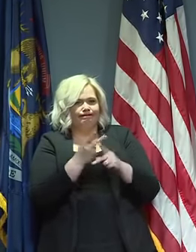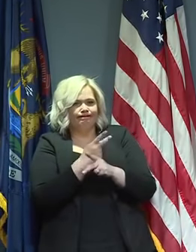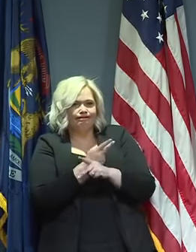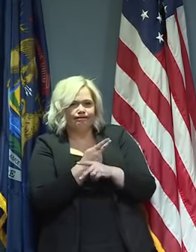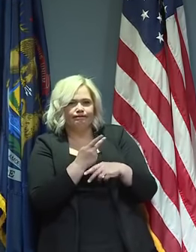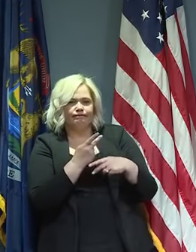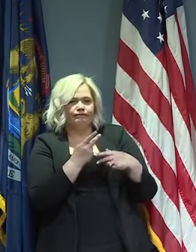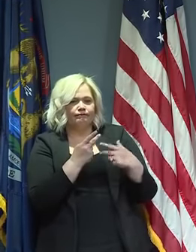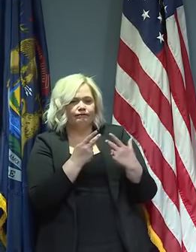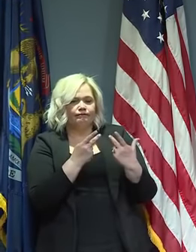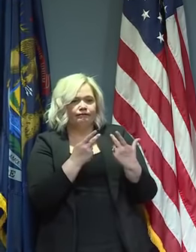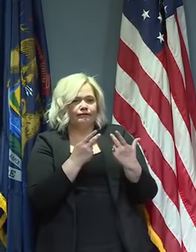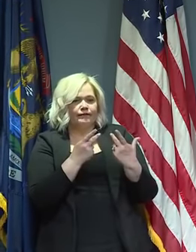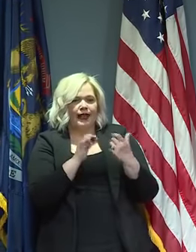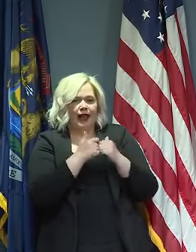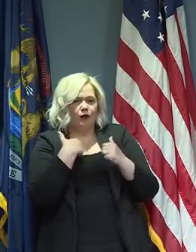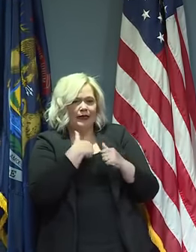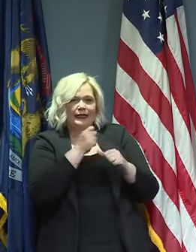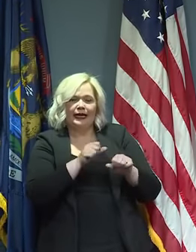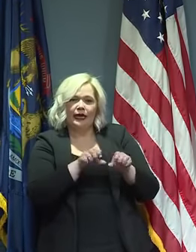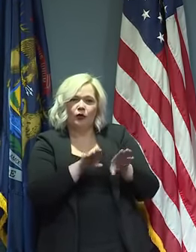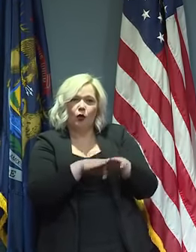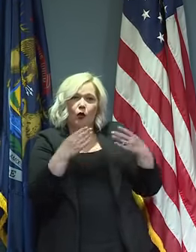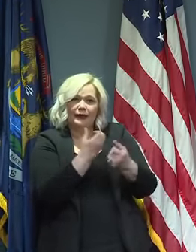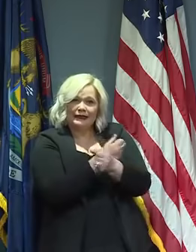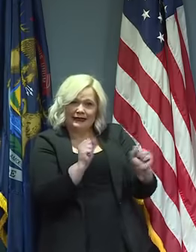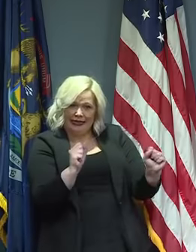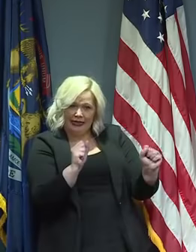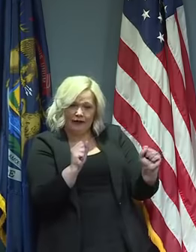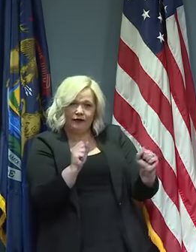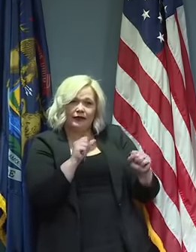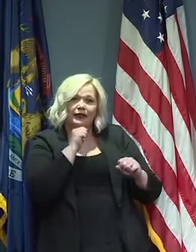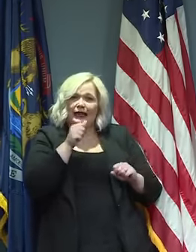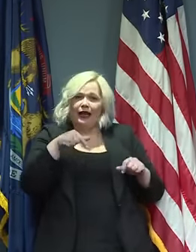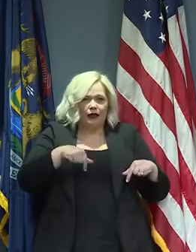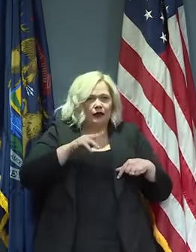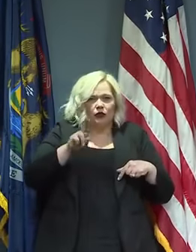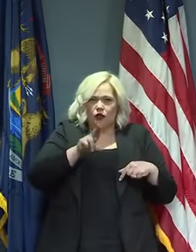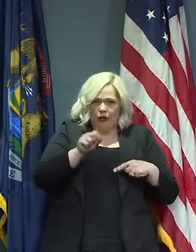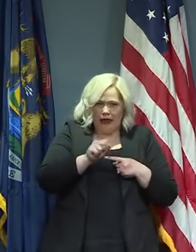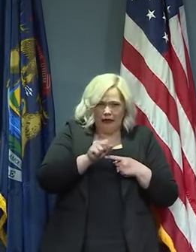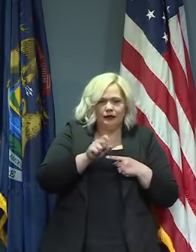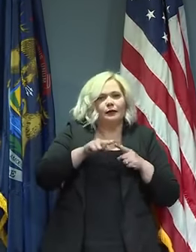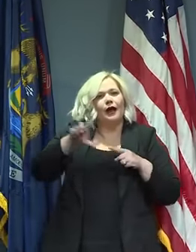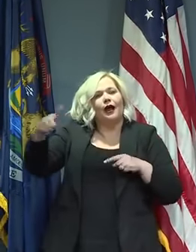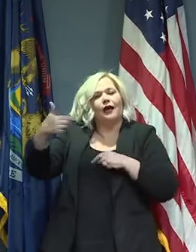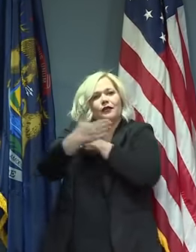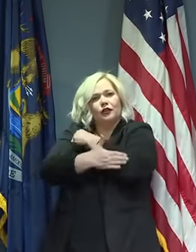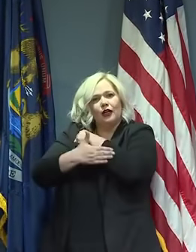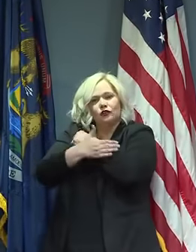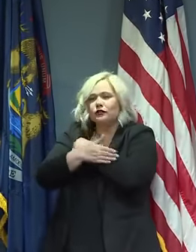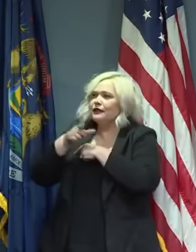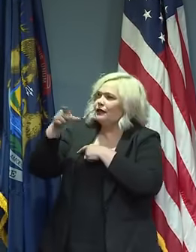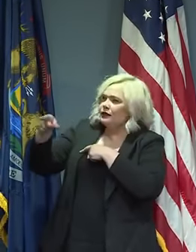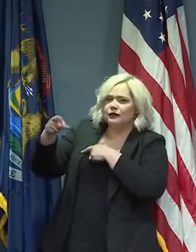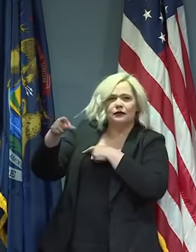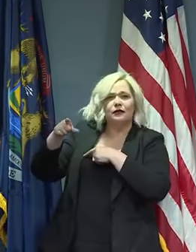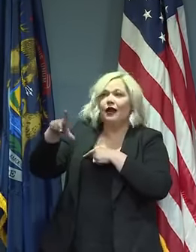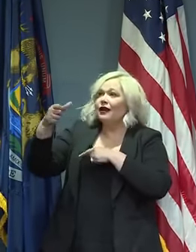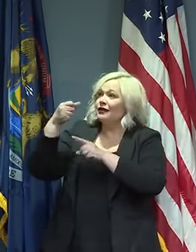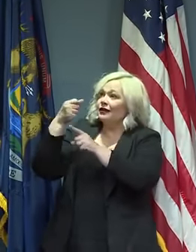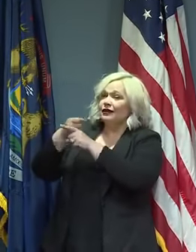both overseas or in Michigan or elsewhere in the United States, that have continued to operate through this